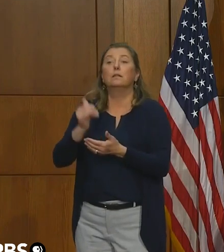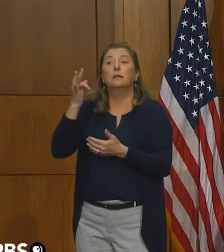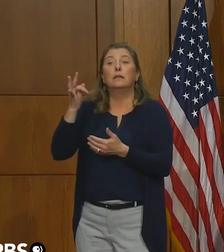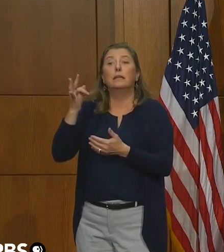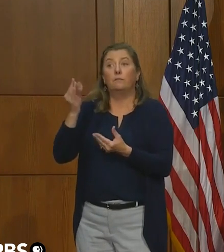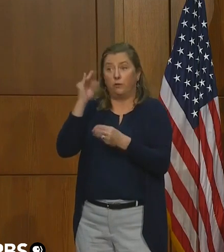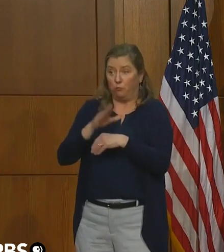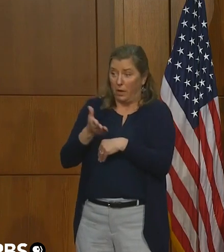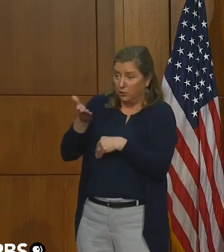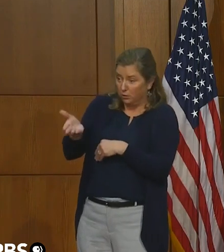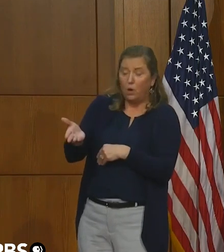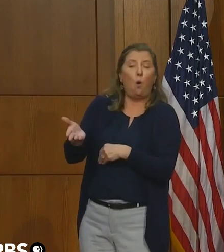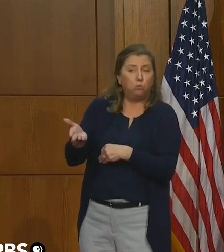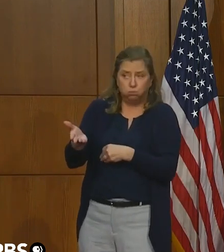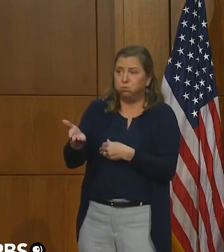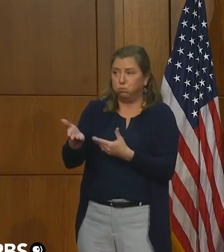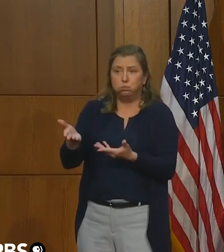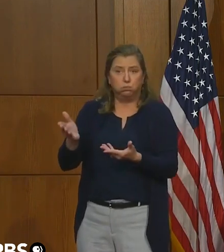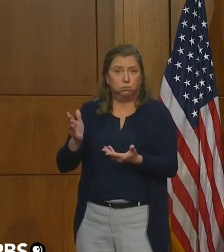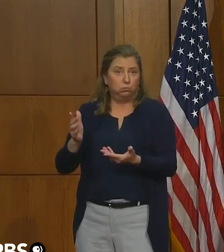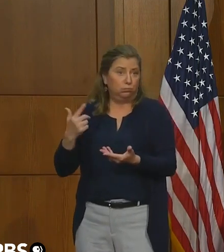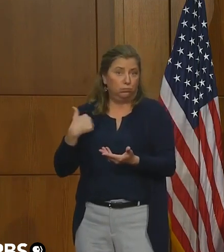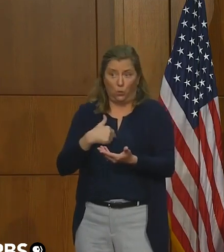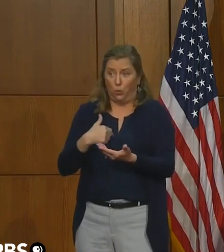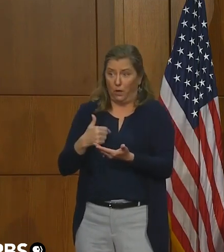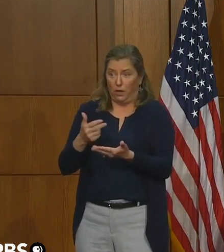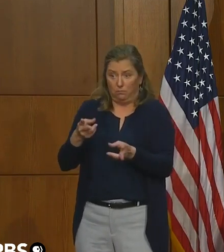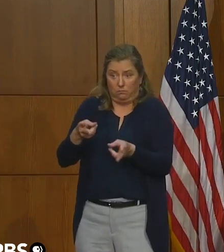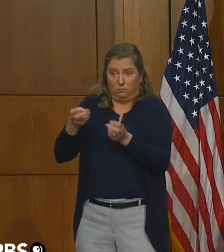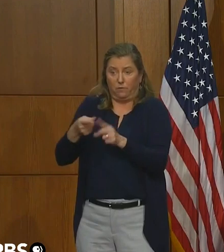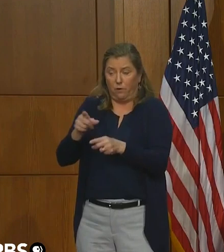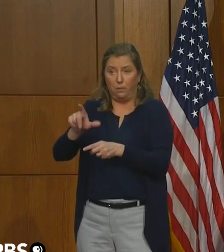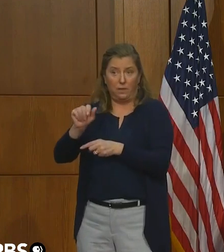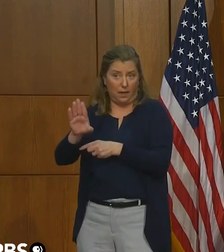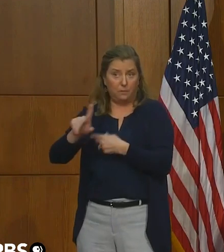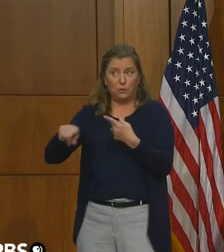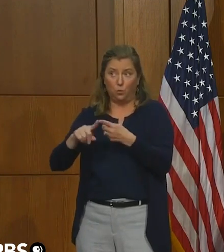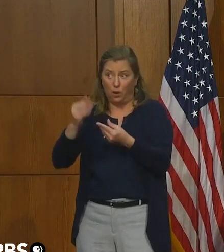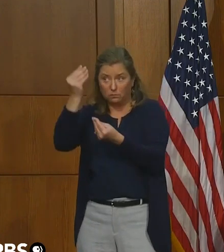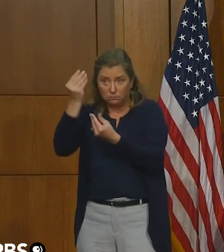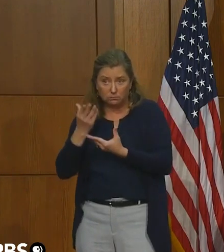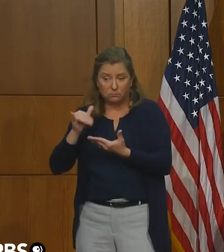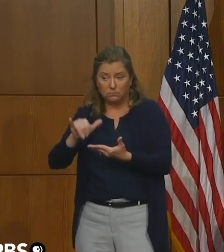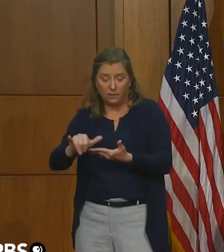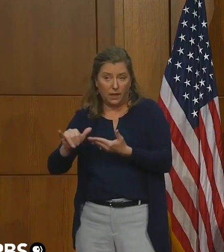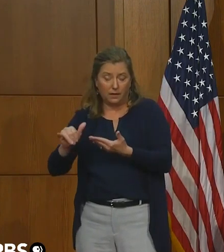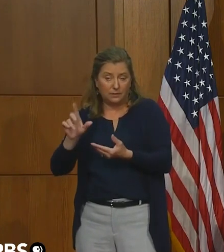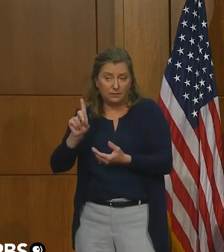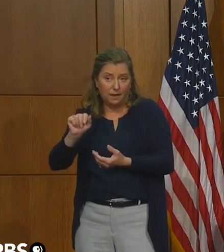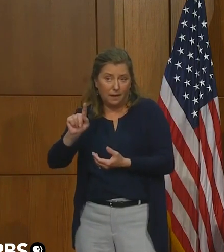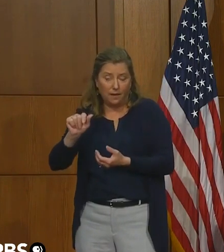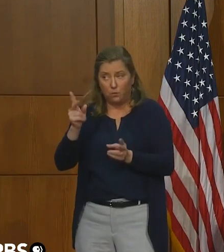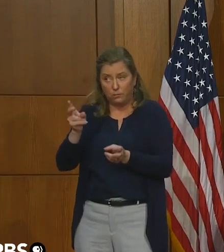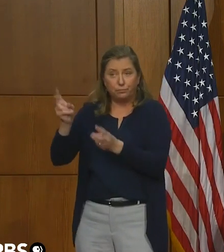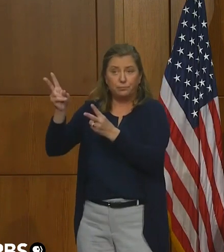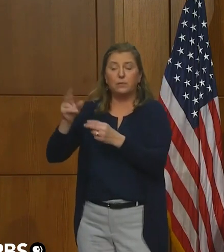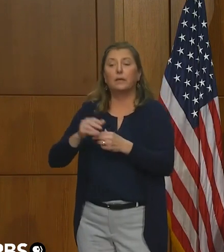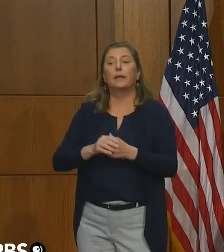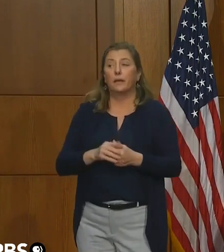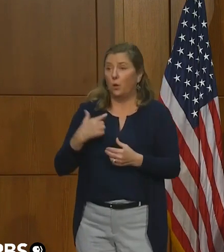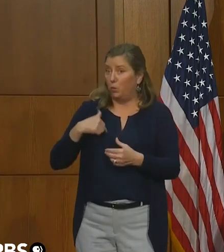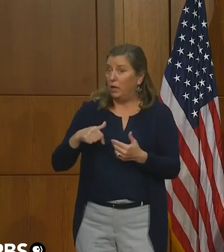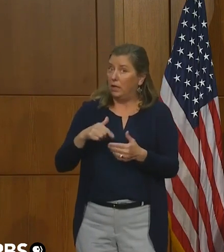information is on there, we as a general rule, we get that from the labs when they report that data. So we need to work